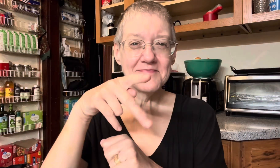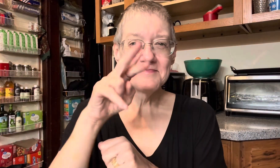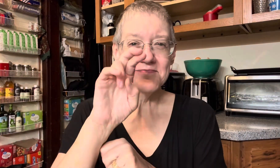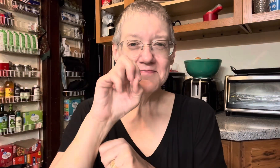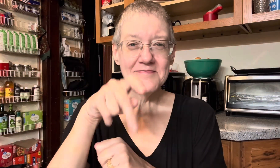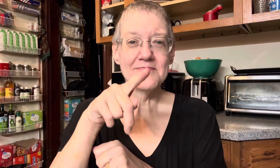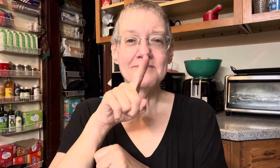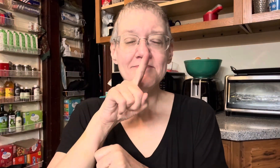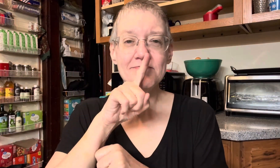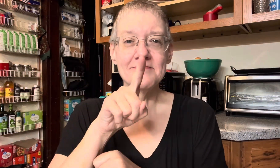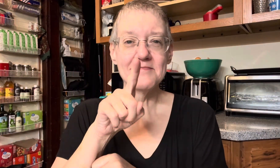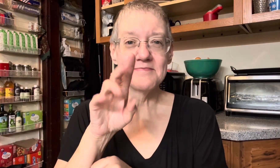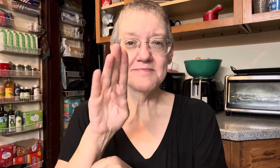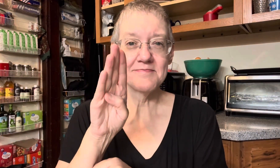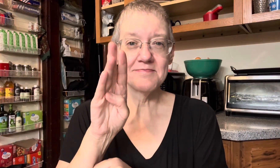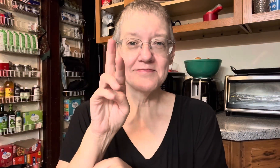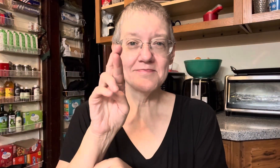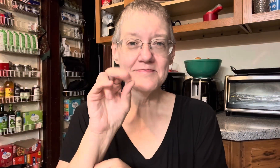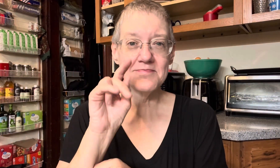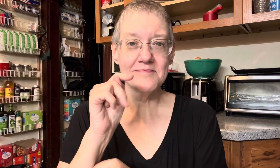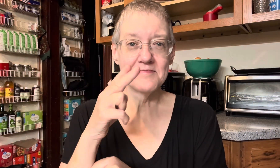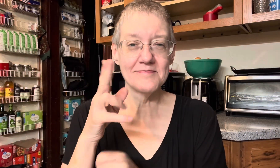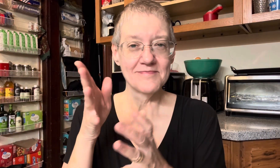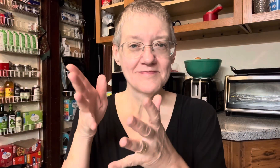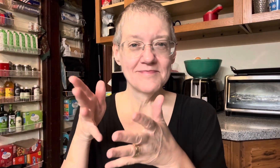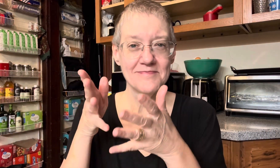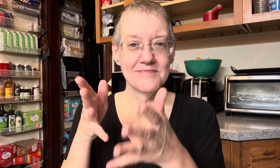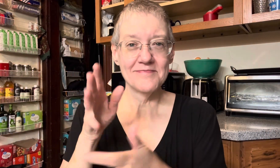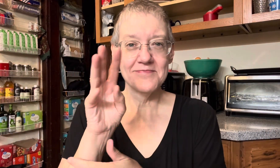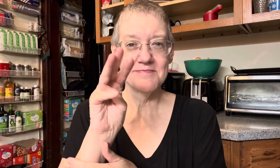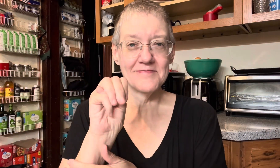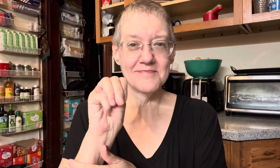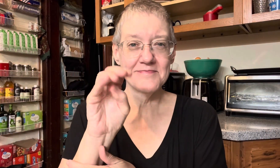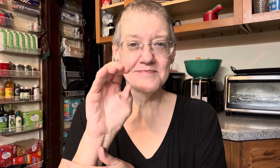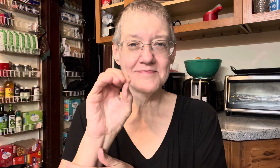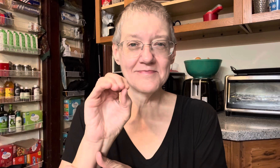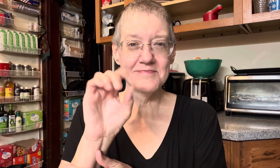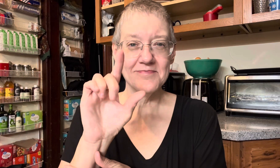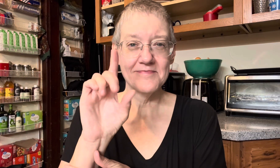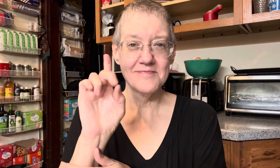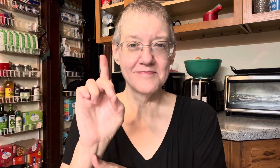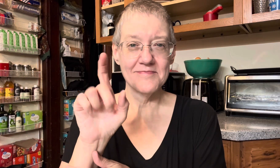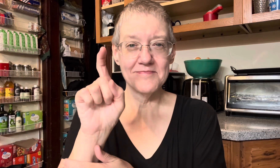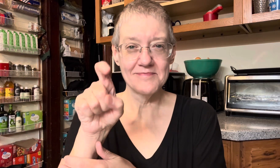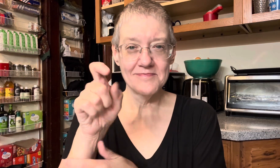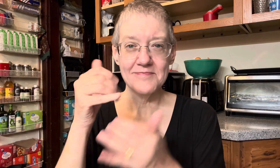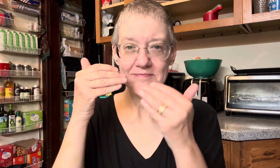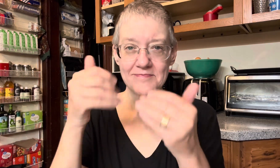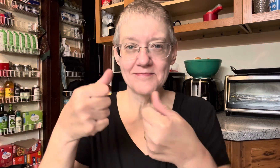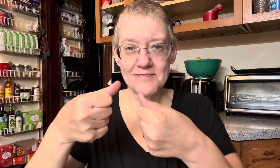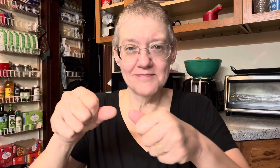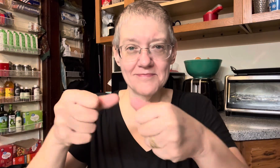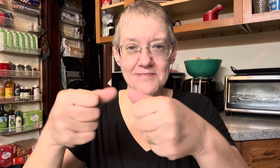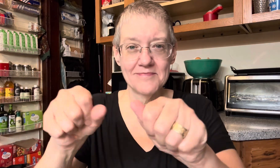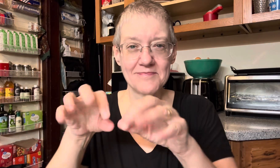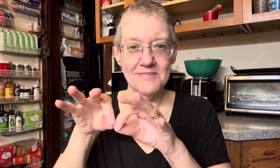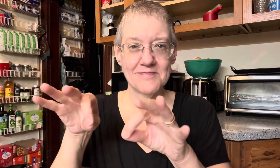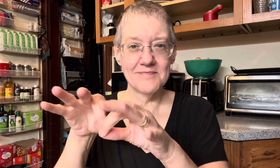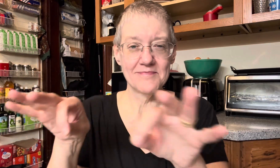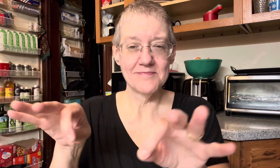And last prep is I still have some bone broth in the molds in the freezer. And I need to go